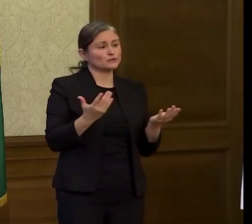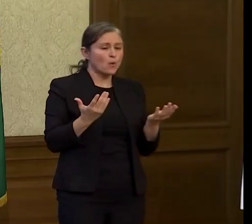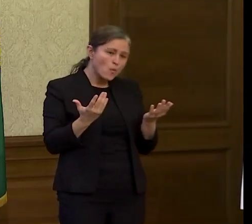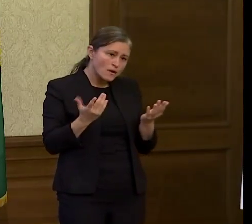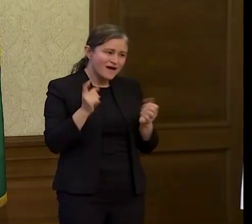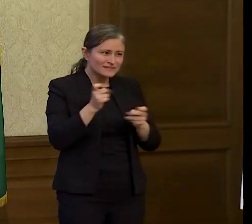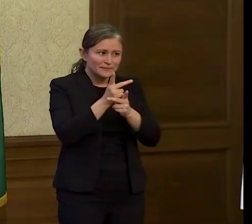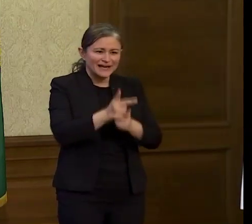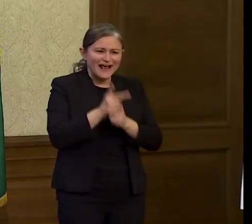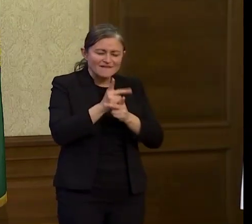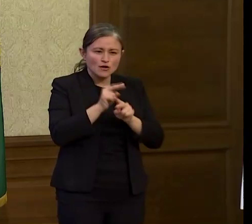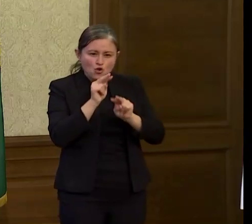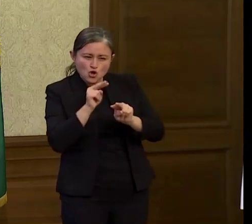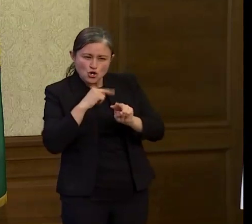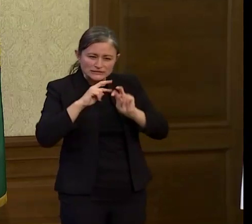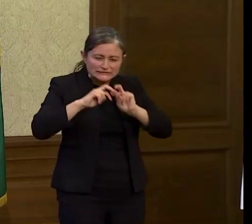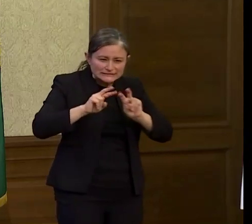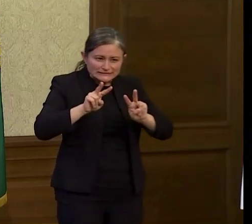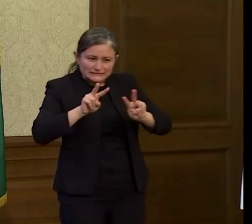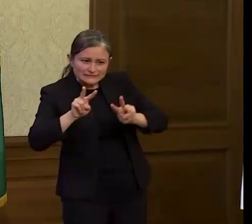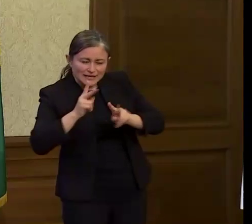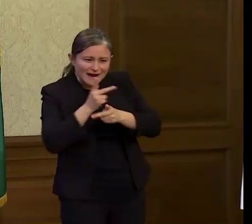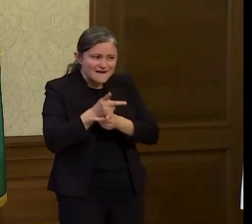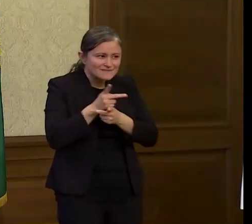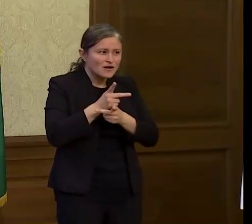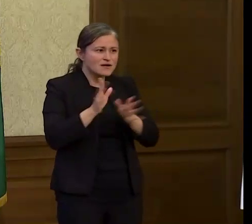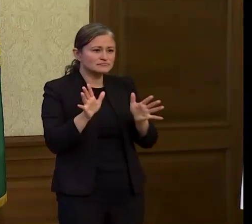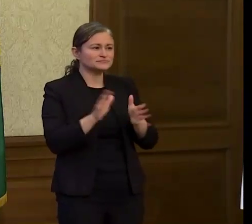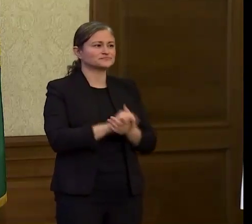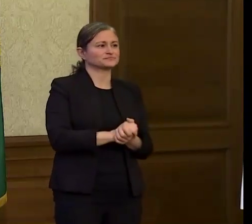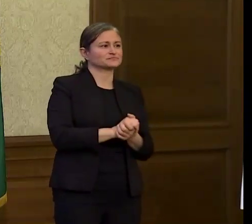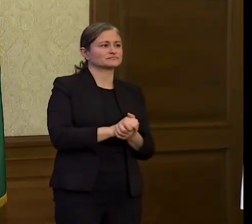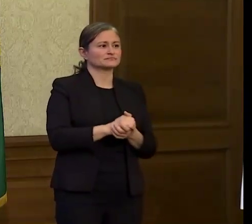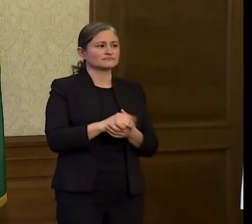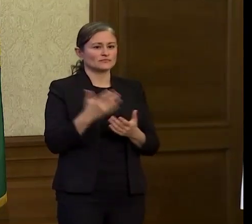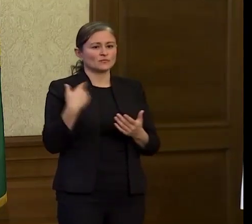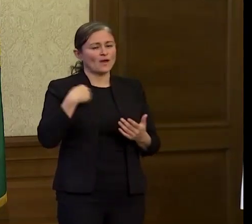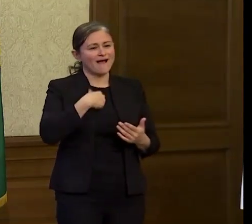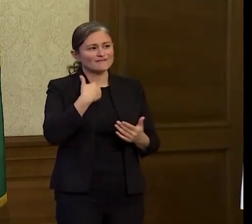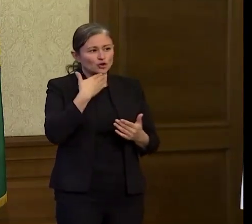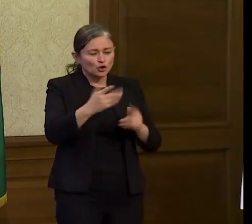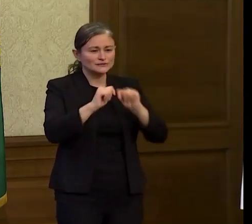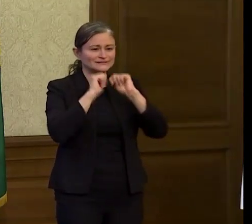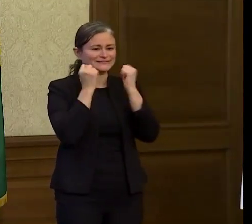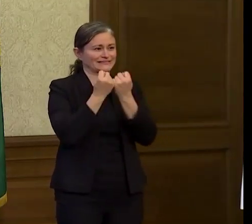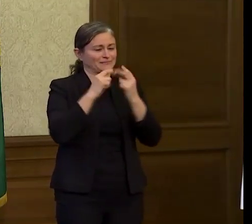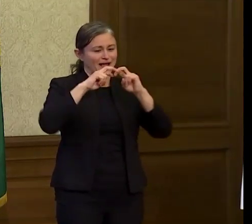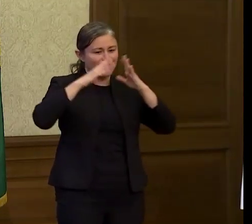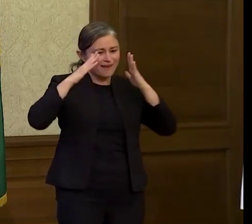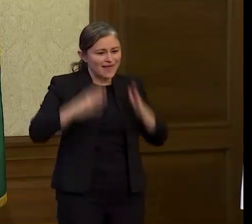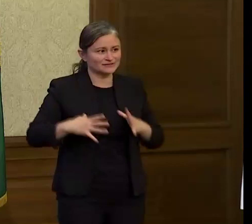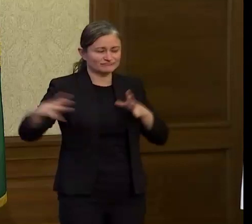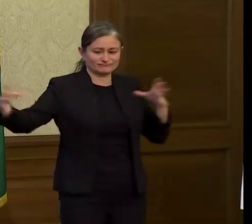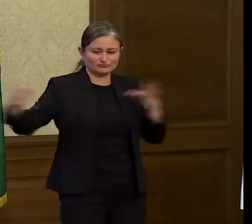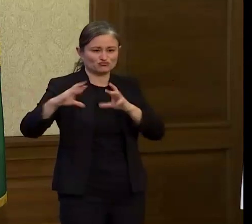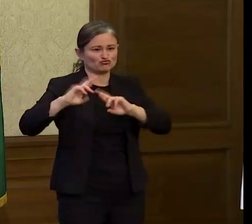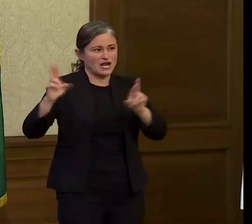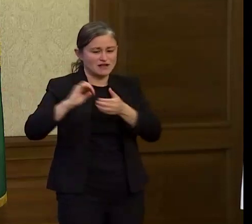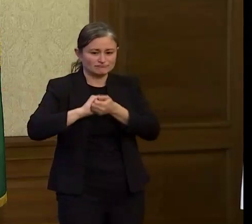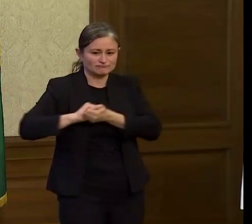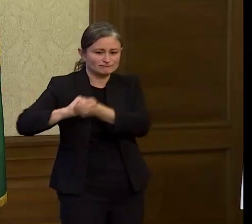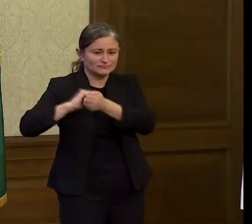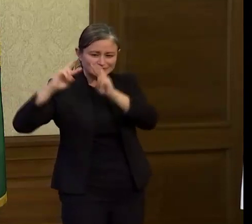research team and scientists to help us to make that decision. But I would just point this out. We're not